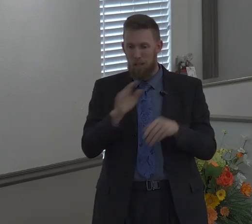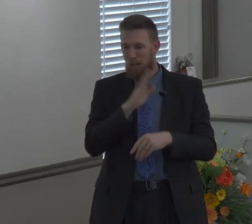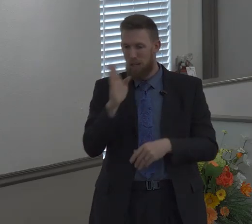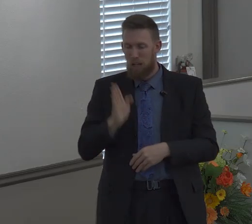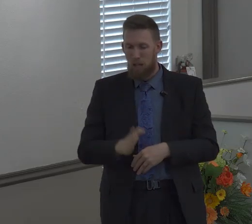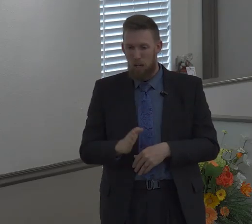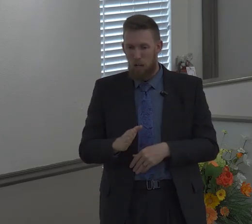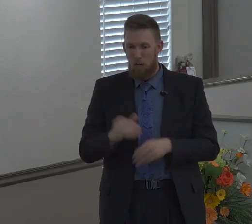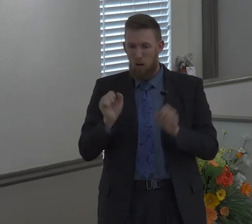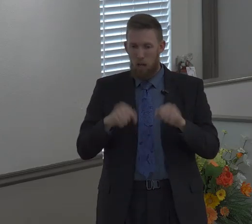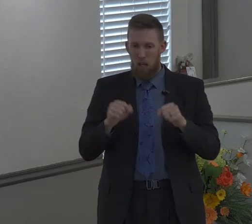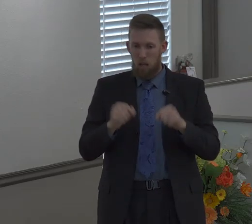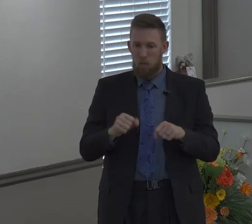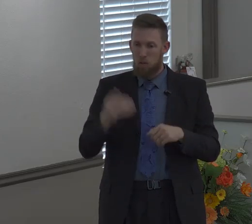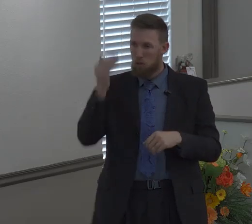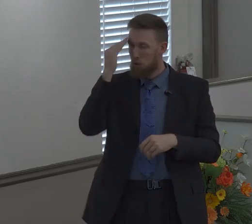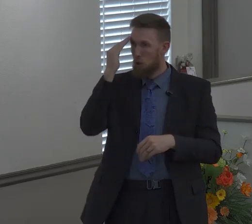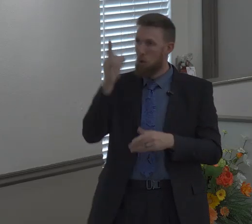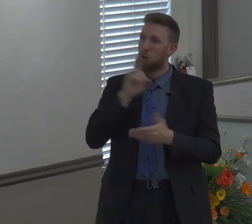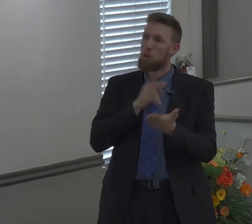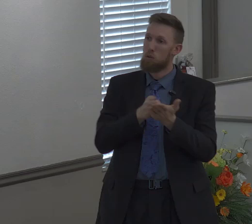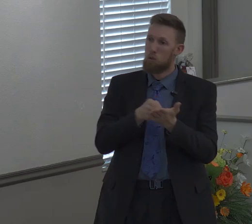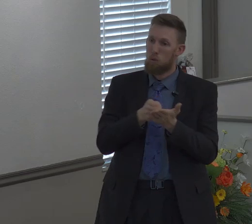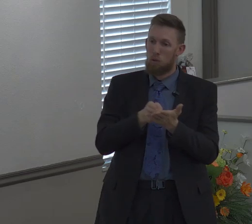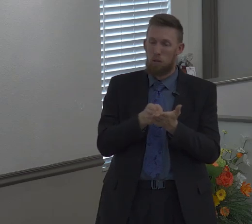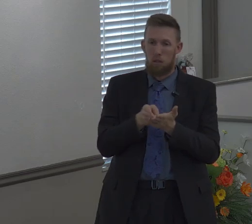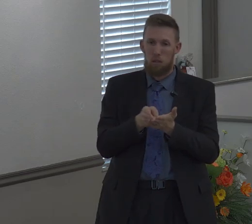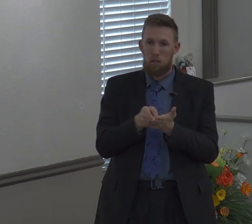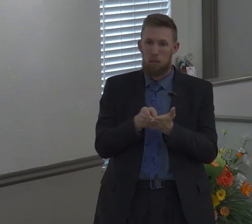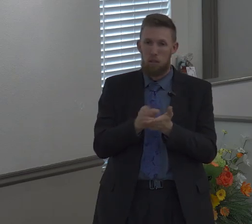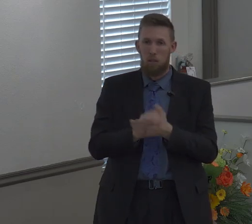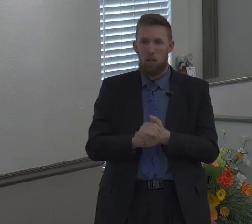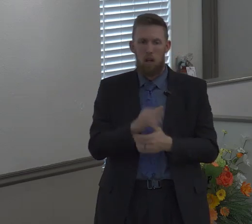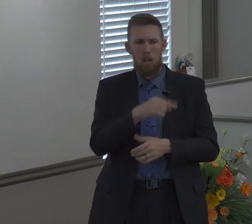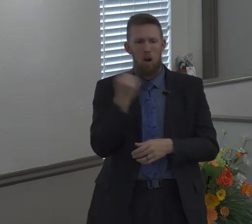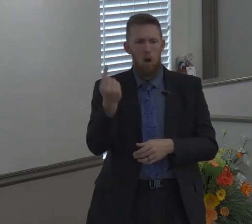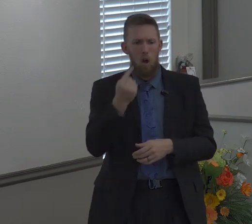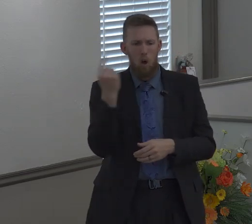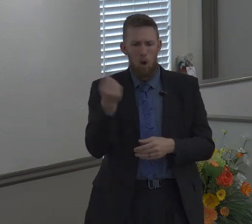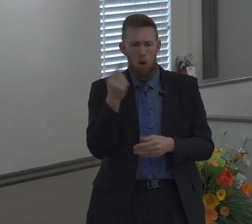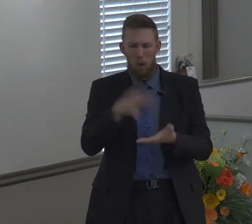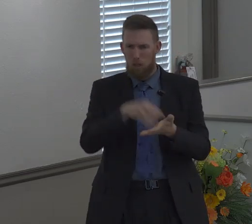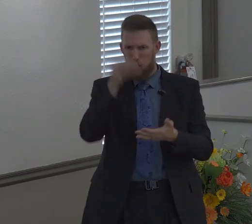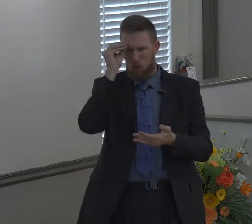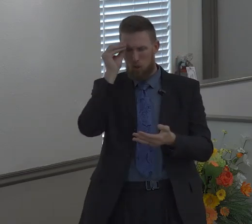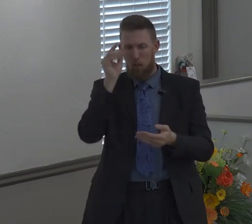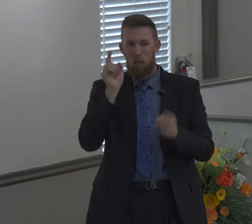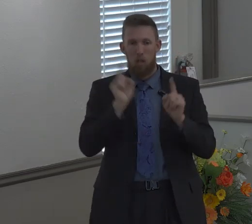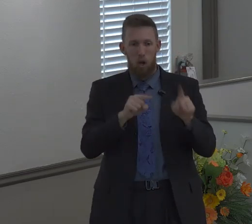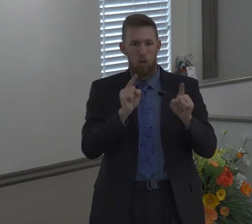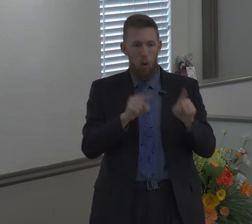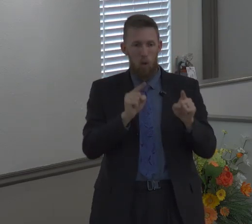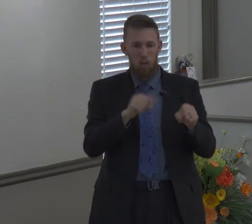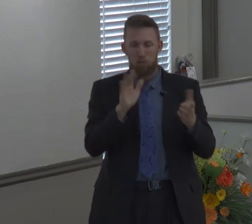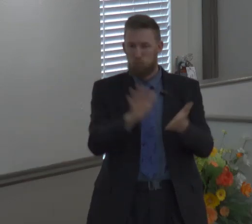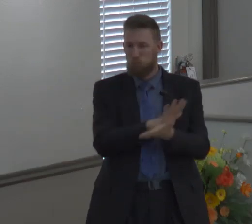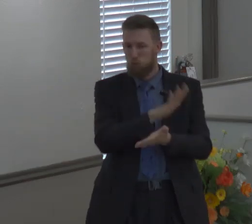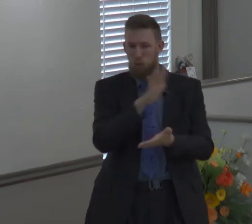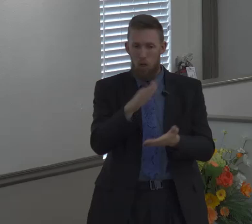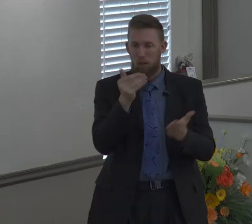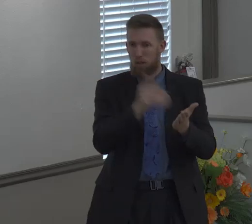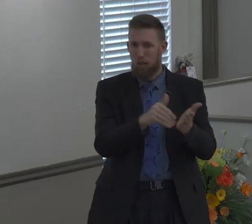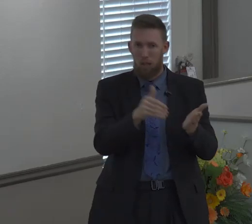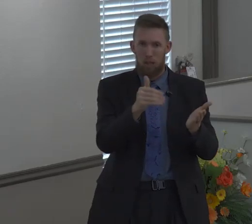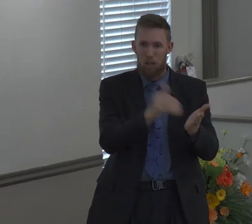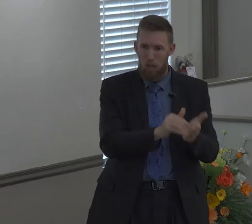and never able to come to the knowledge of the truth. Constantly going to school. Oh, I'm going to the university. Oh, I'm going to